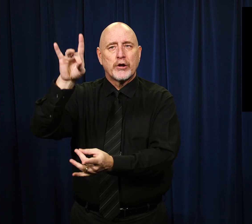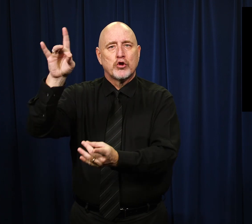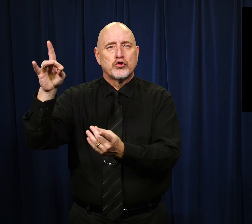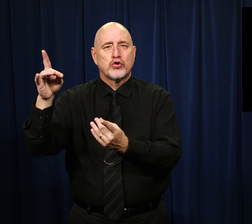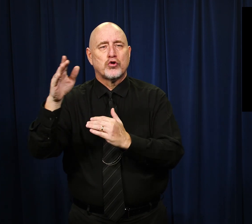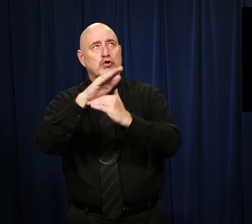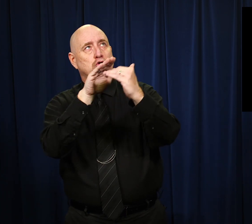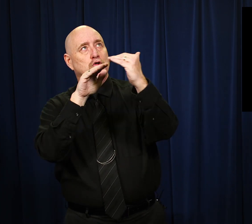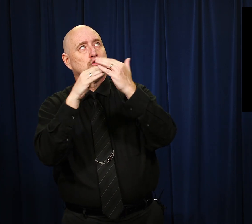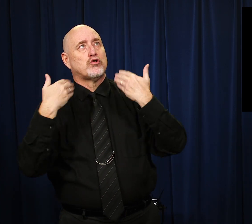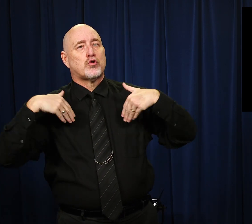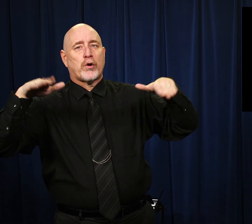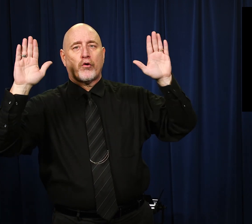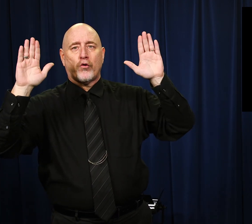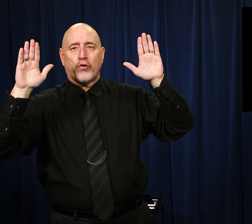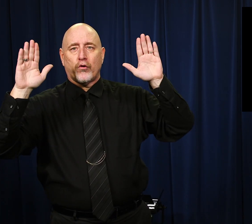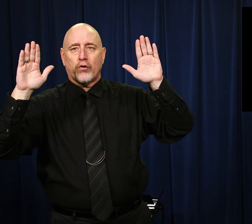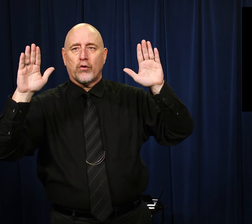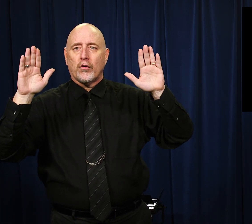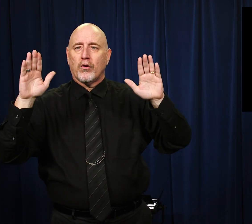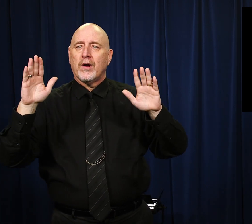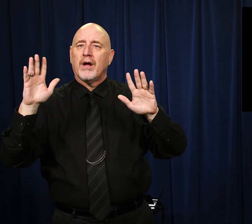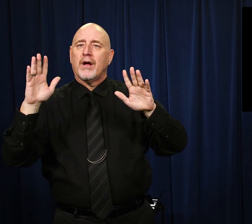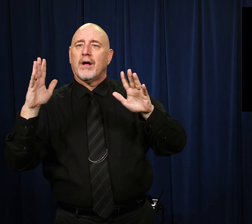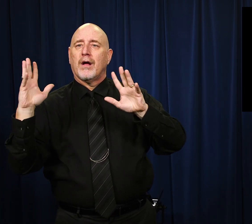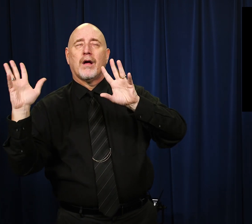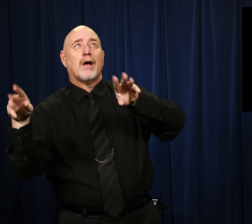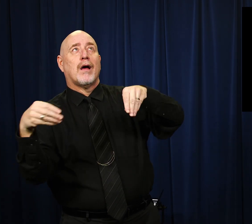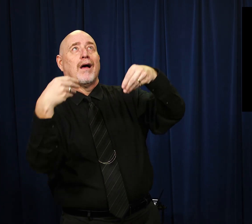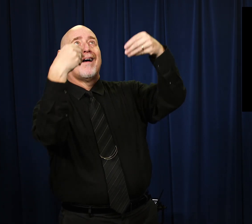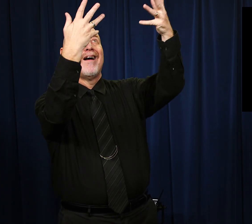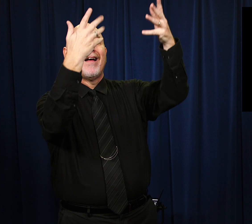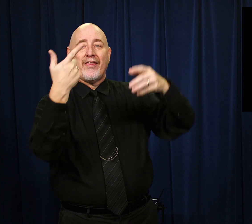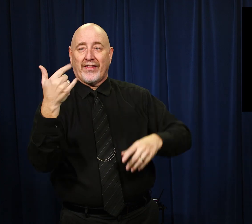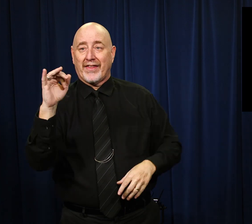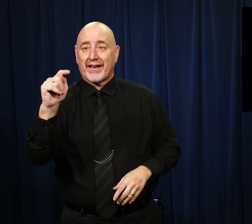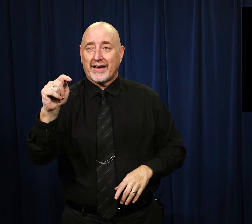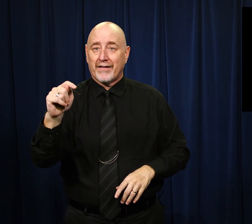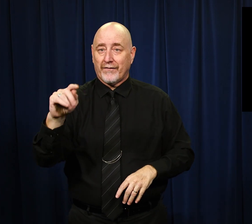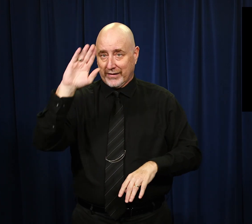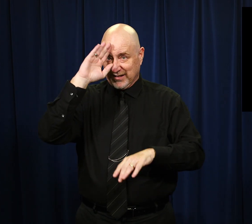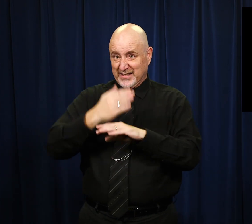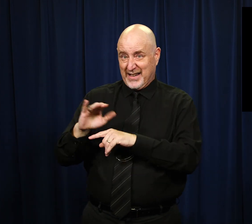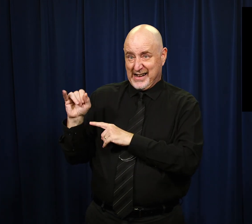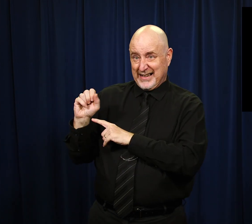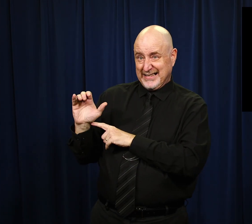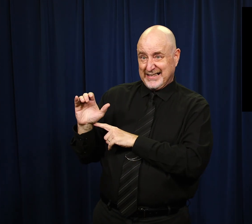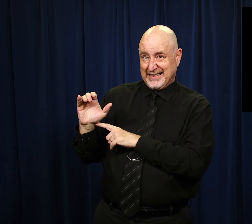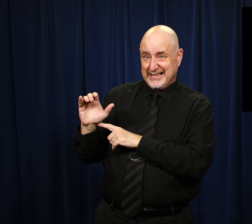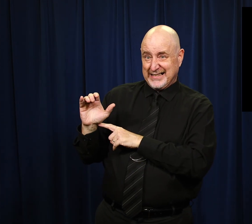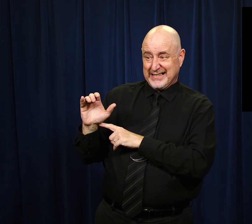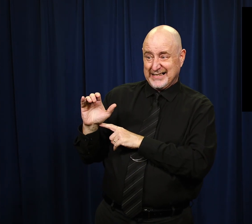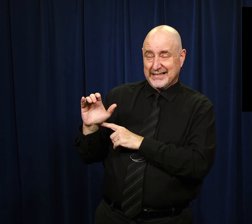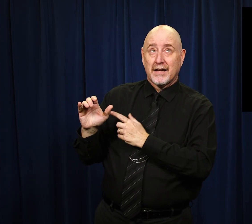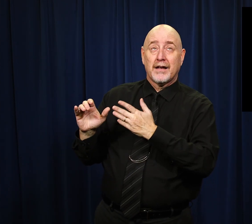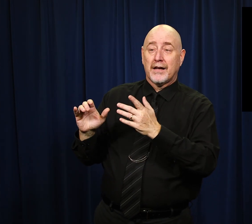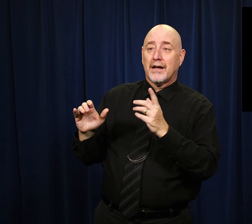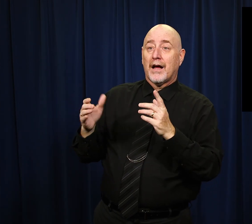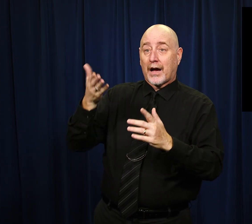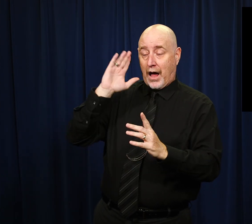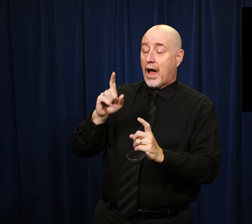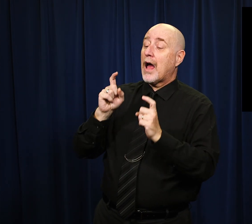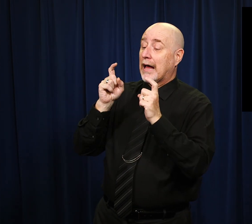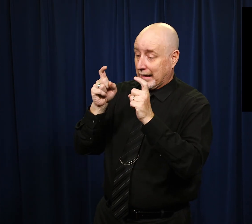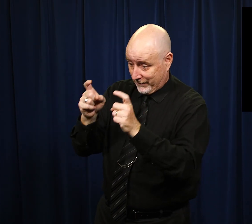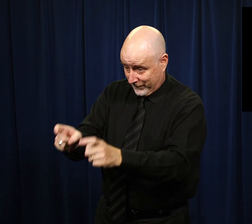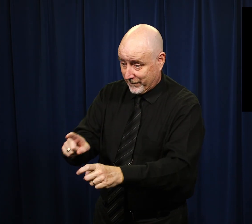surrender. This was the giving back to Jehovah the great gift, his son Isaac, that God had